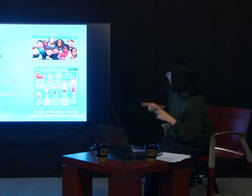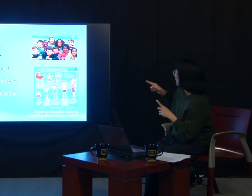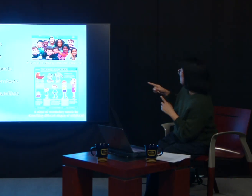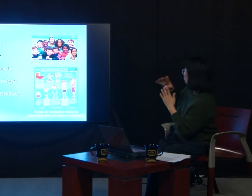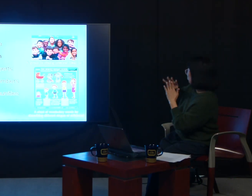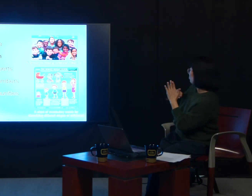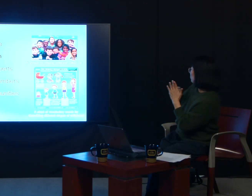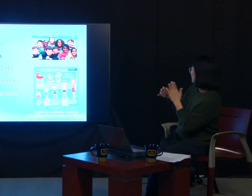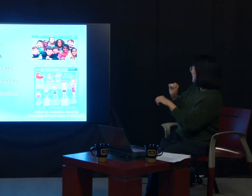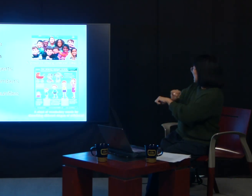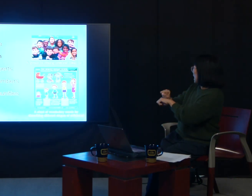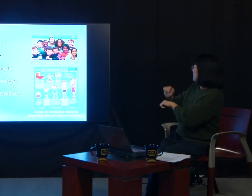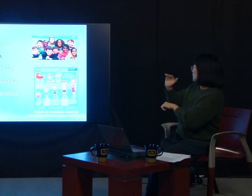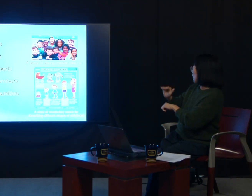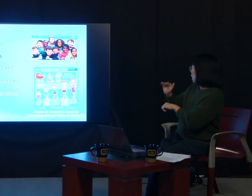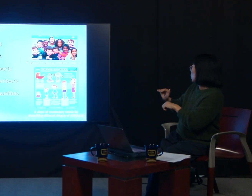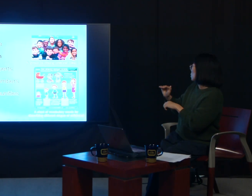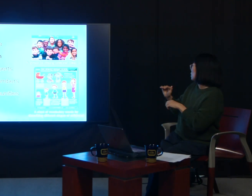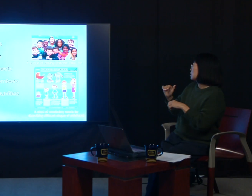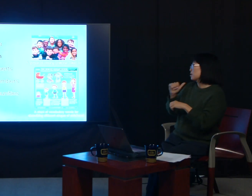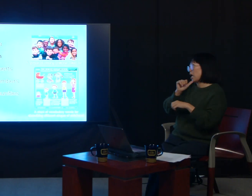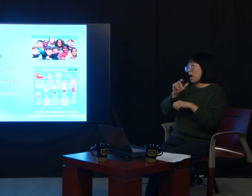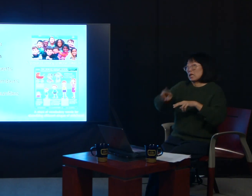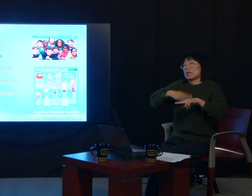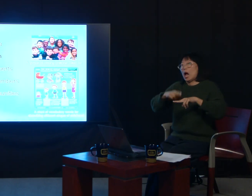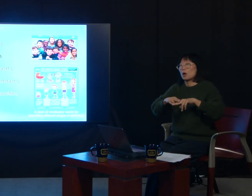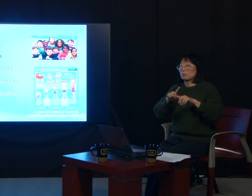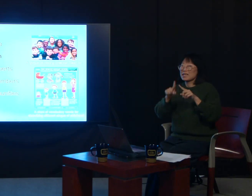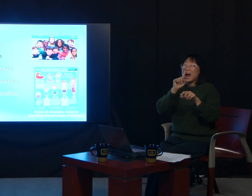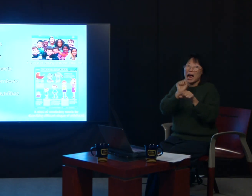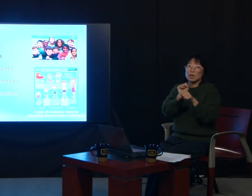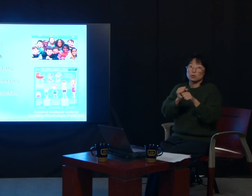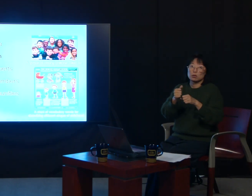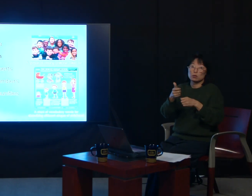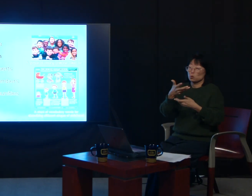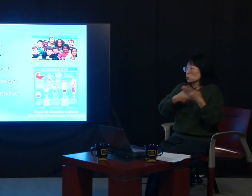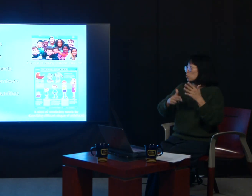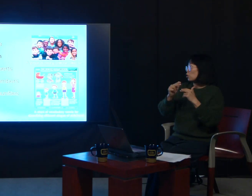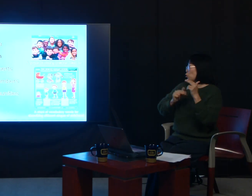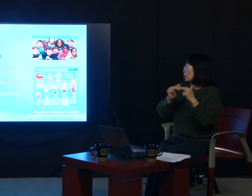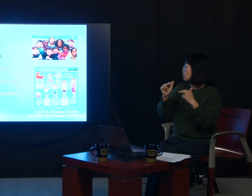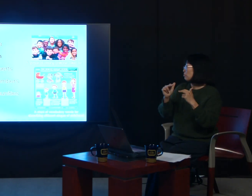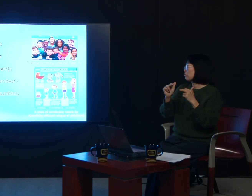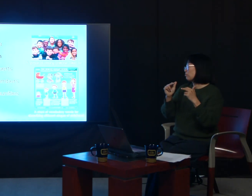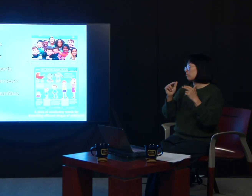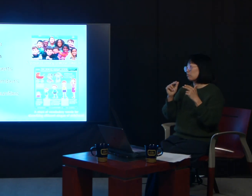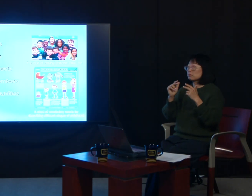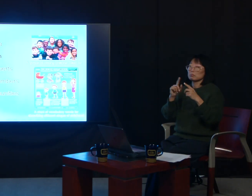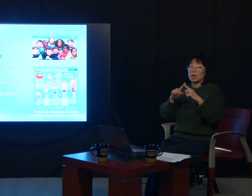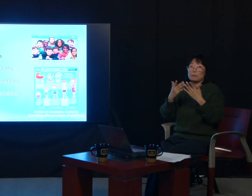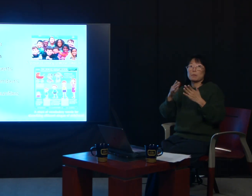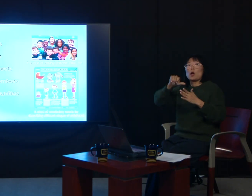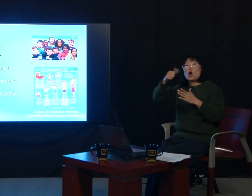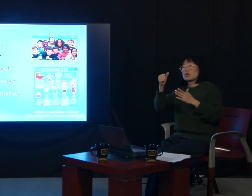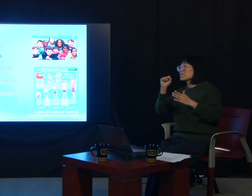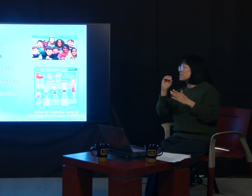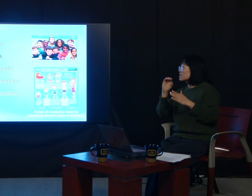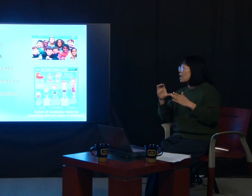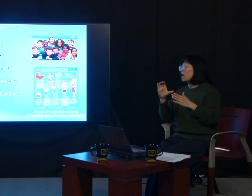This chart showing the stage isn't actually the only one. There are other